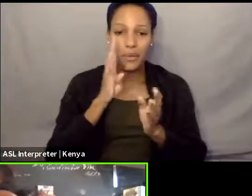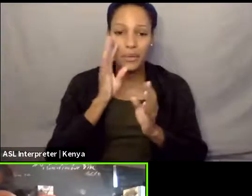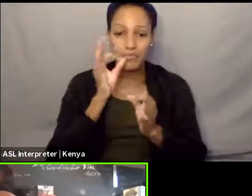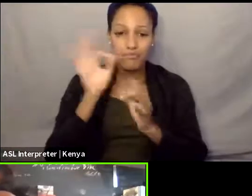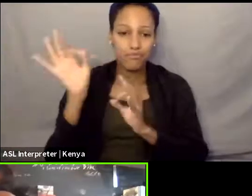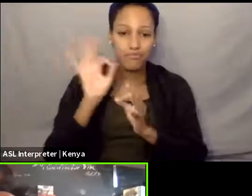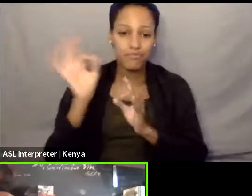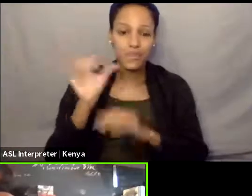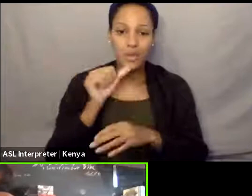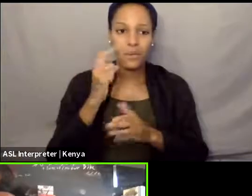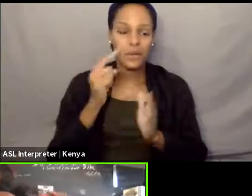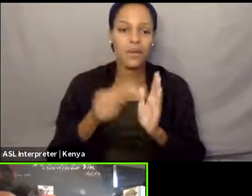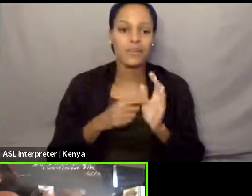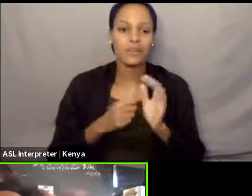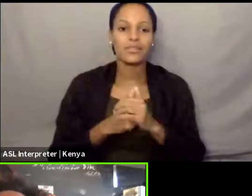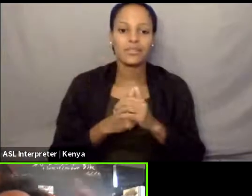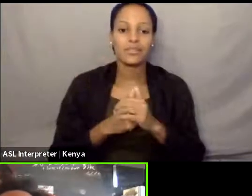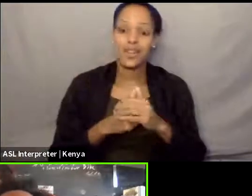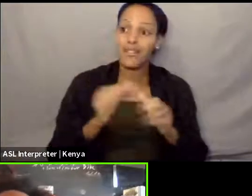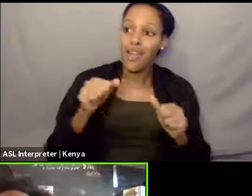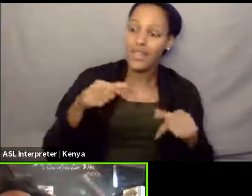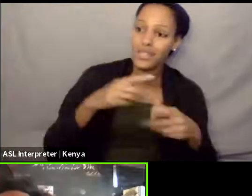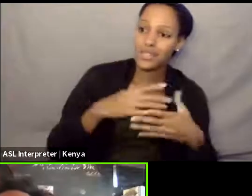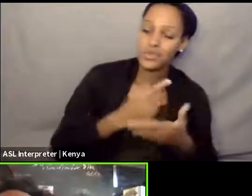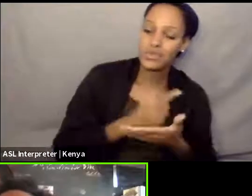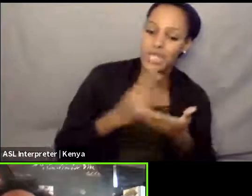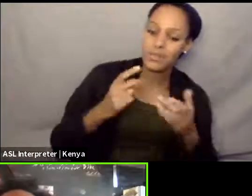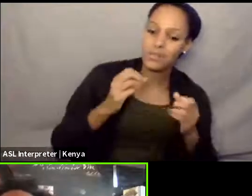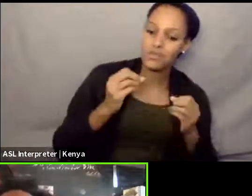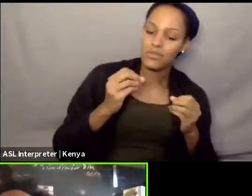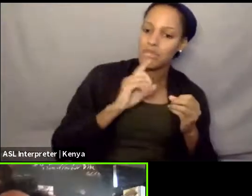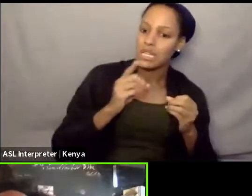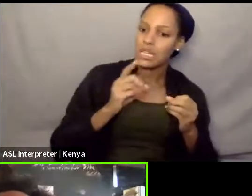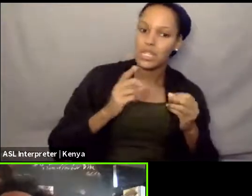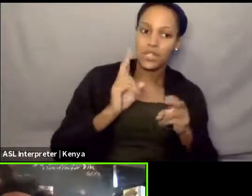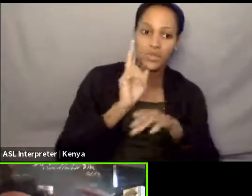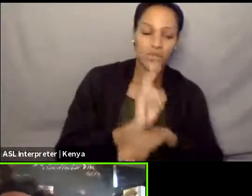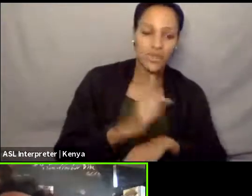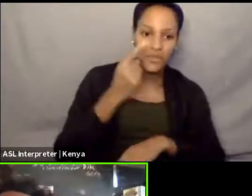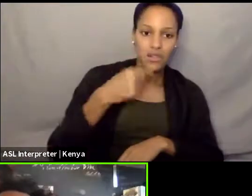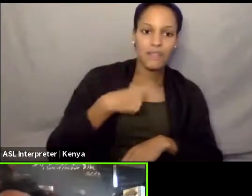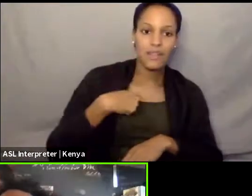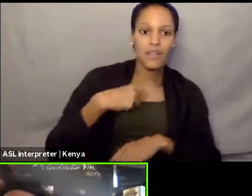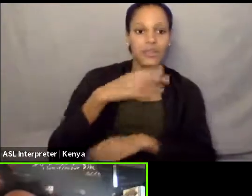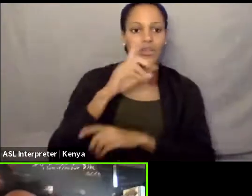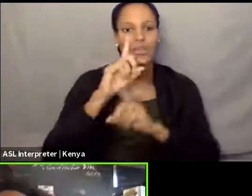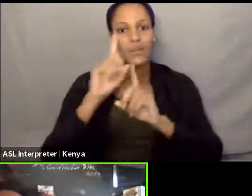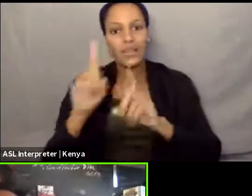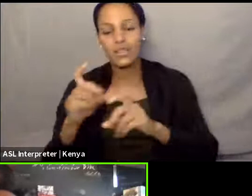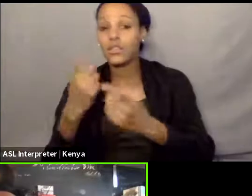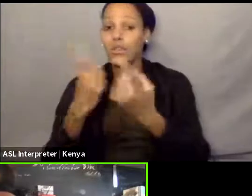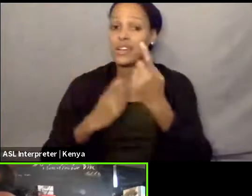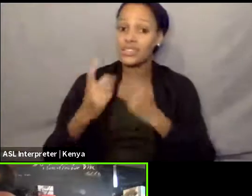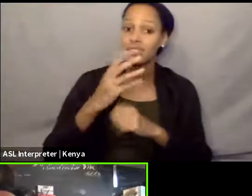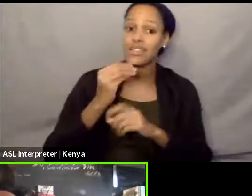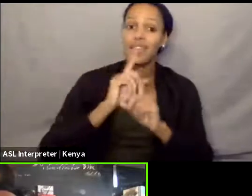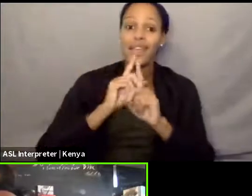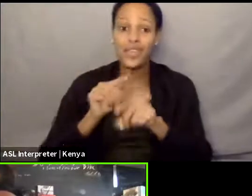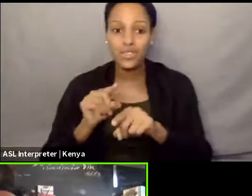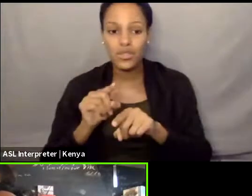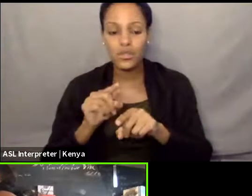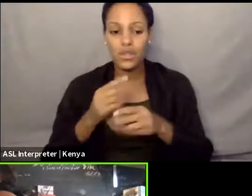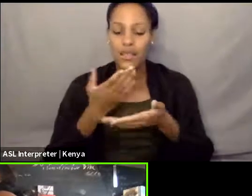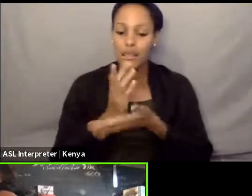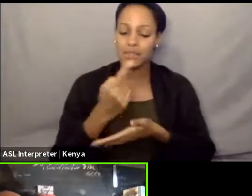week has been so useful for me because I've had opportunity to kind of, and these Q&As are always like times for me to sort of like get closer to my